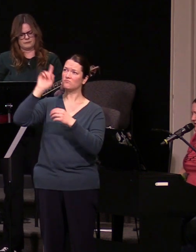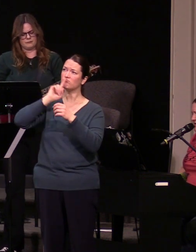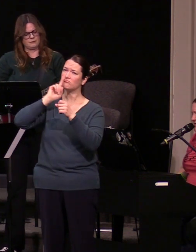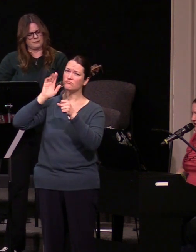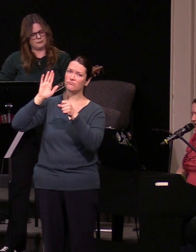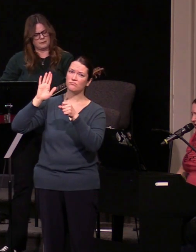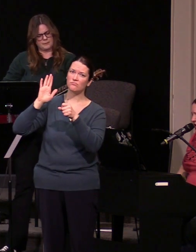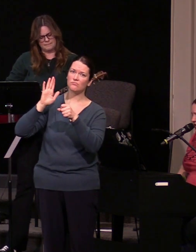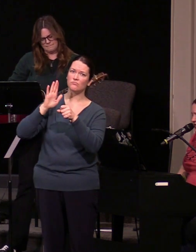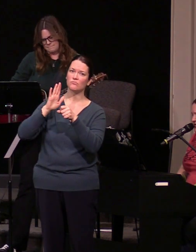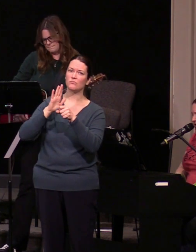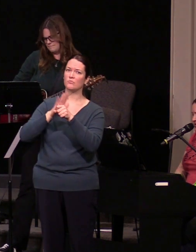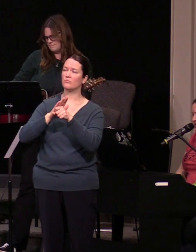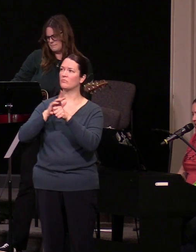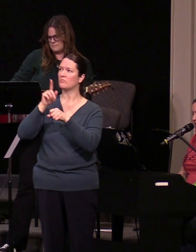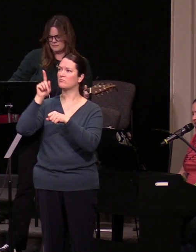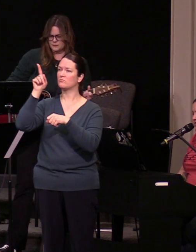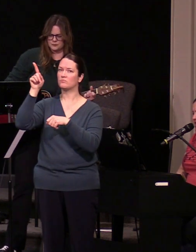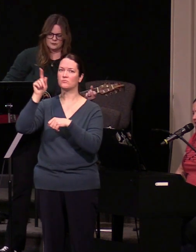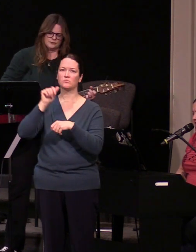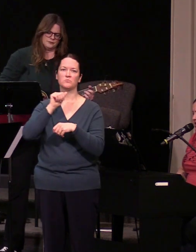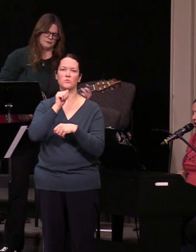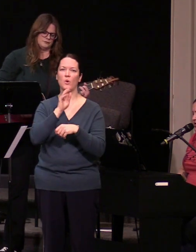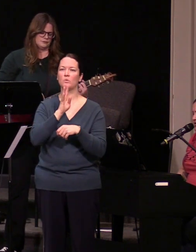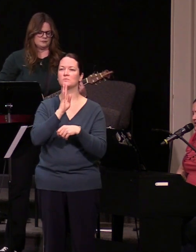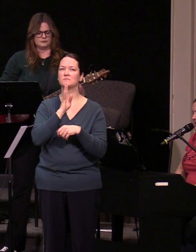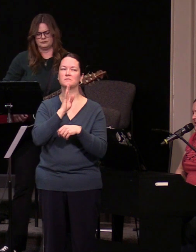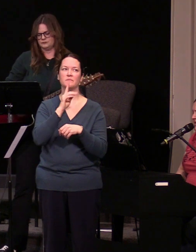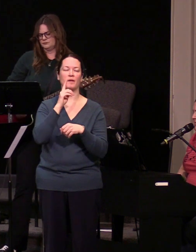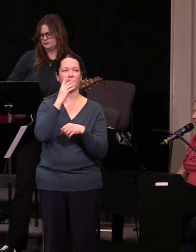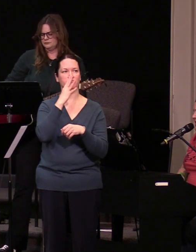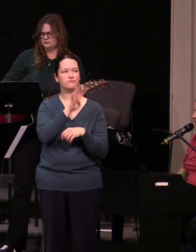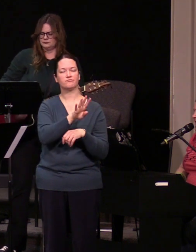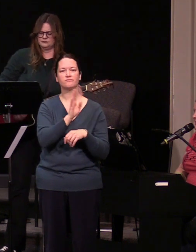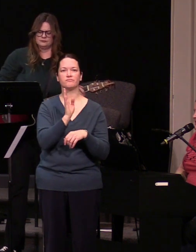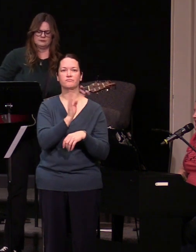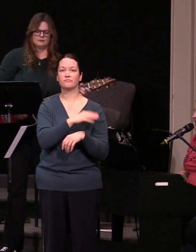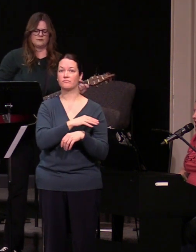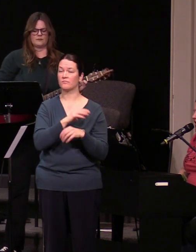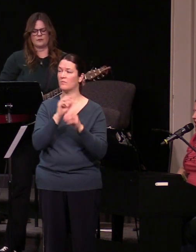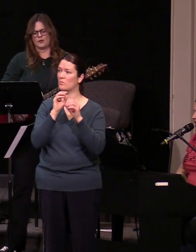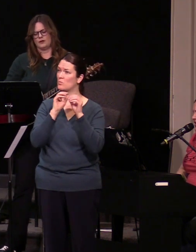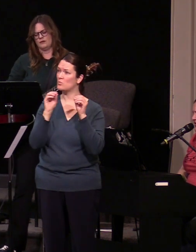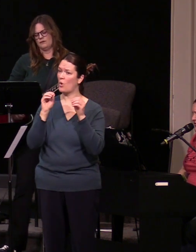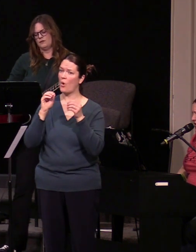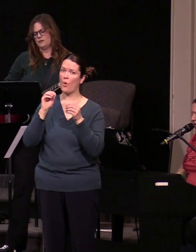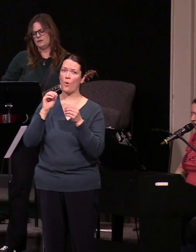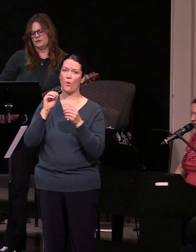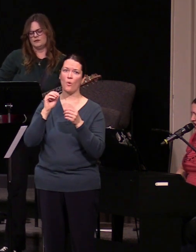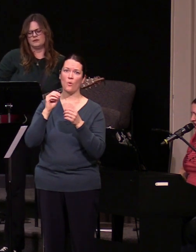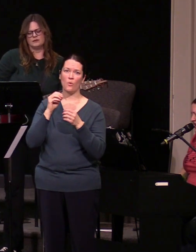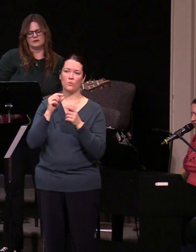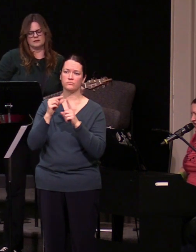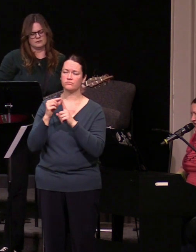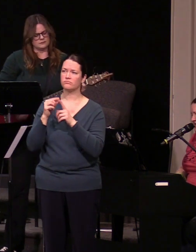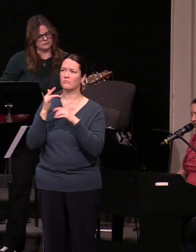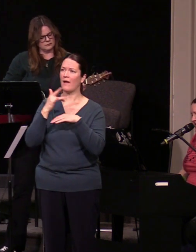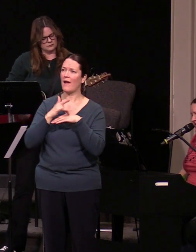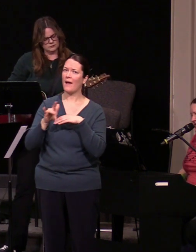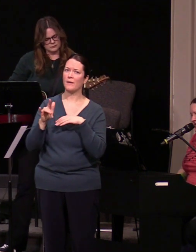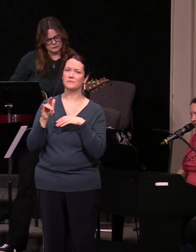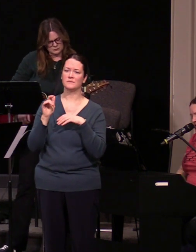promise. You don't speak in vain, no syllable empty or